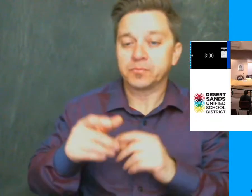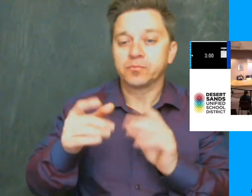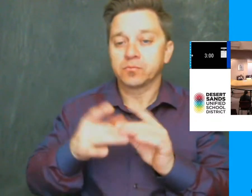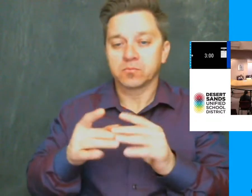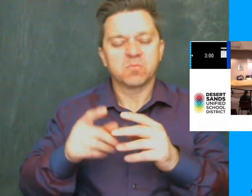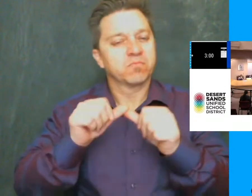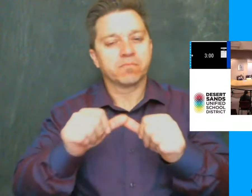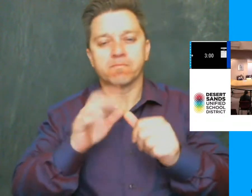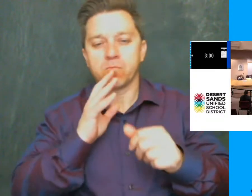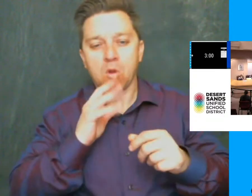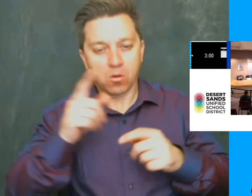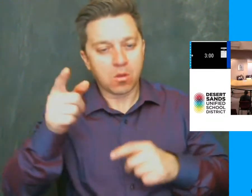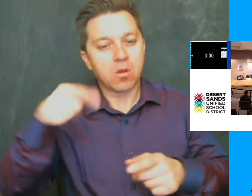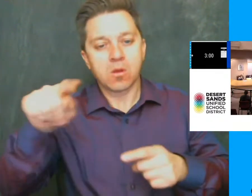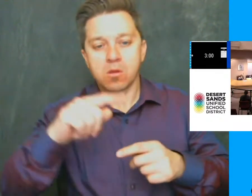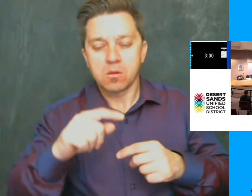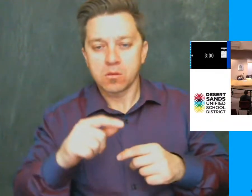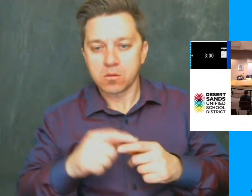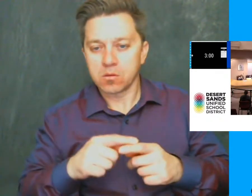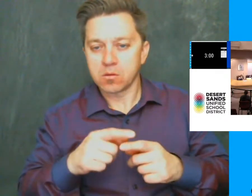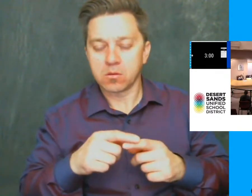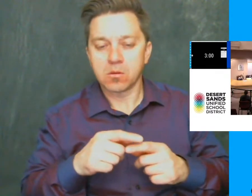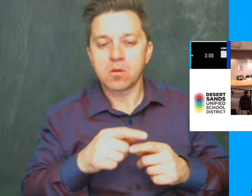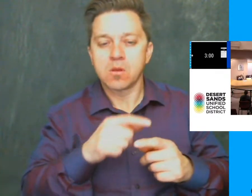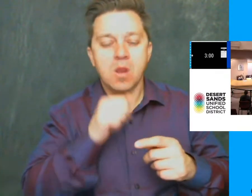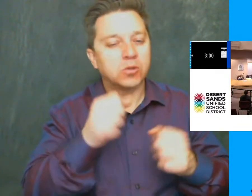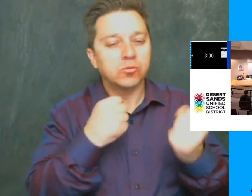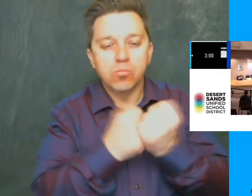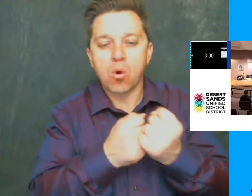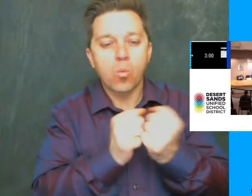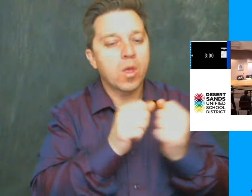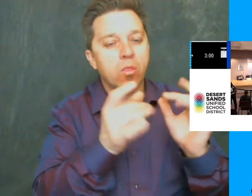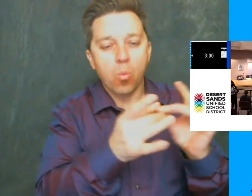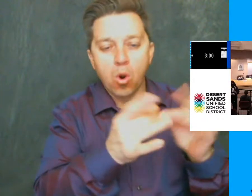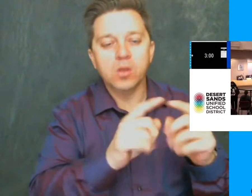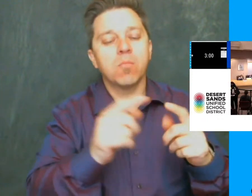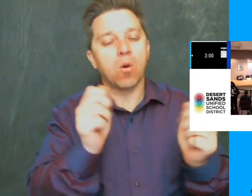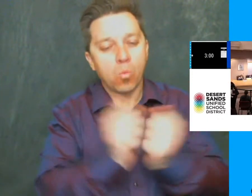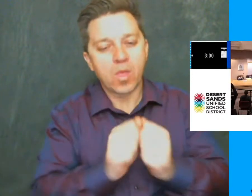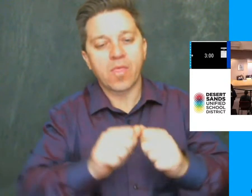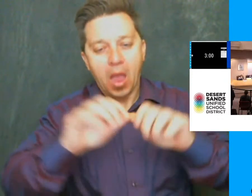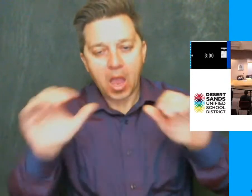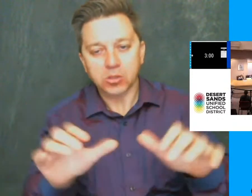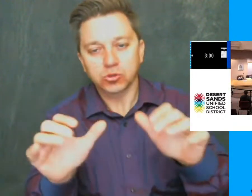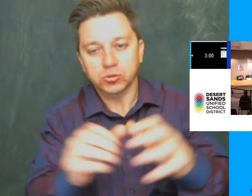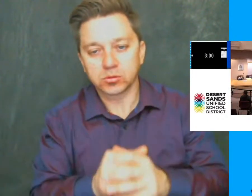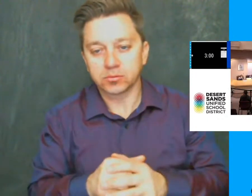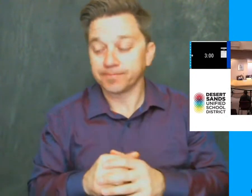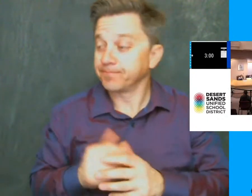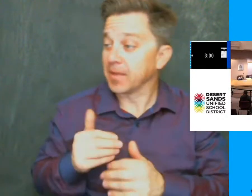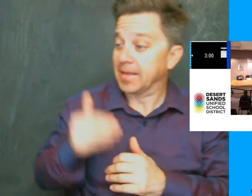not just with words, but with action. Next is Ursula Leguelo.